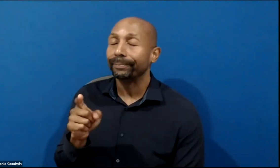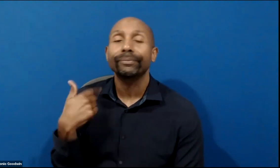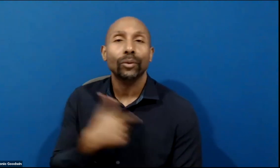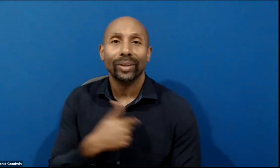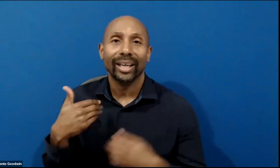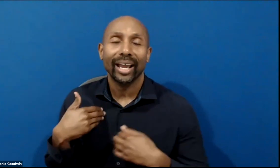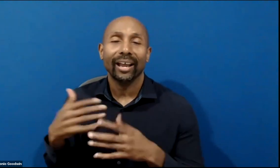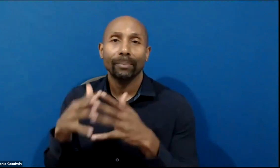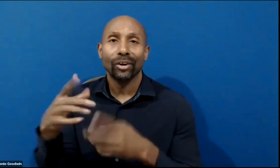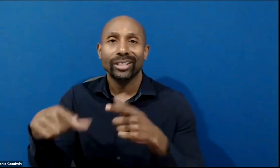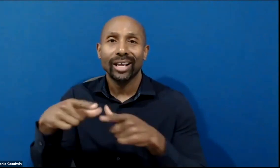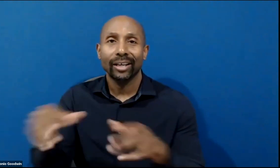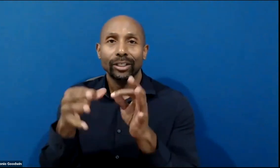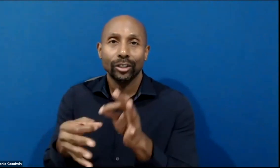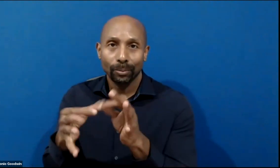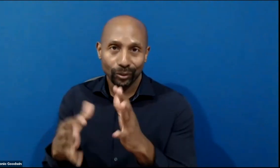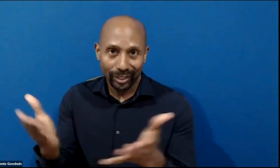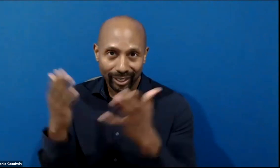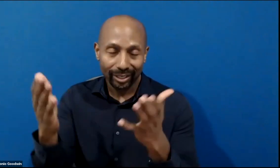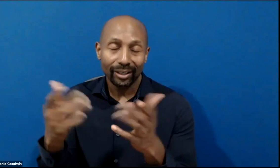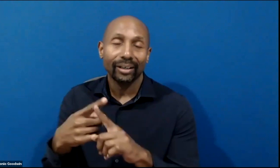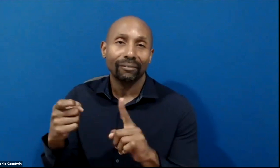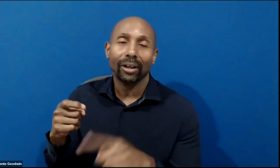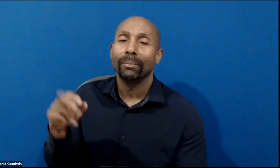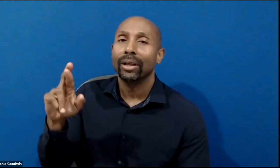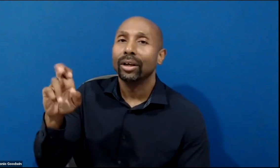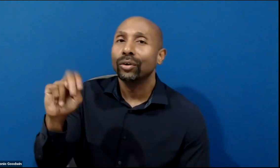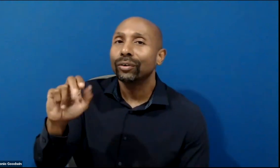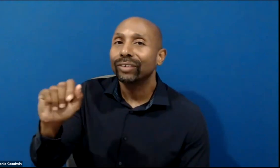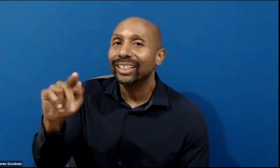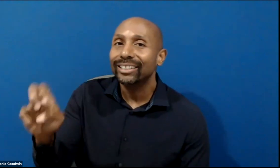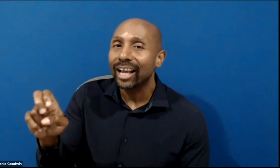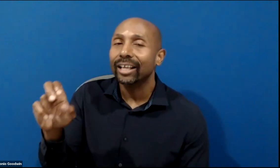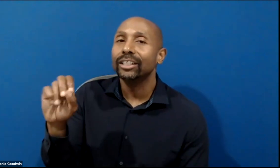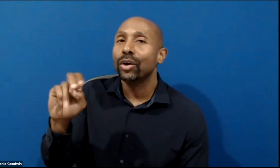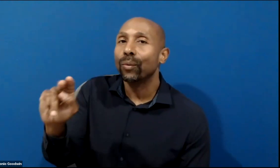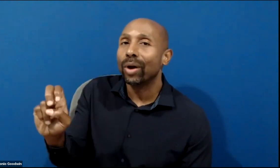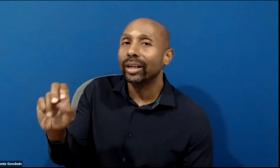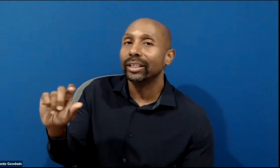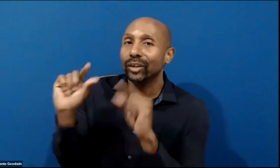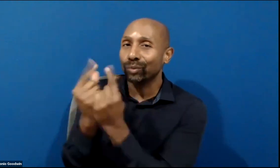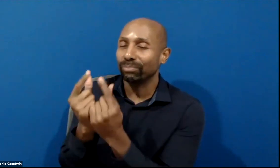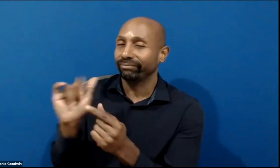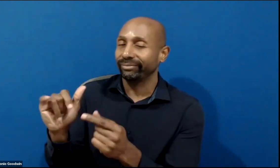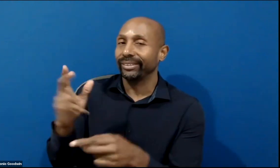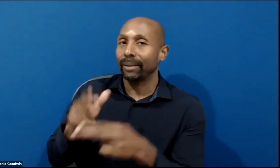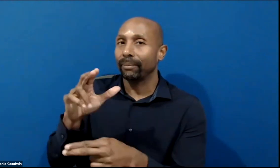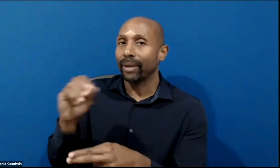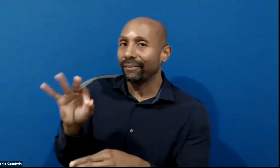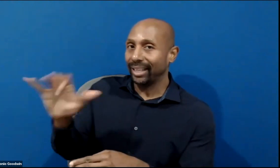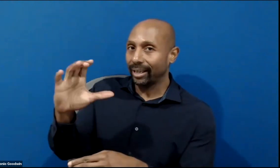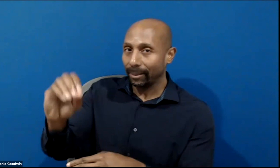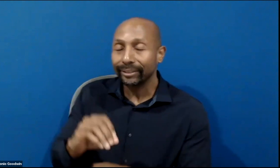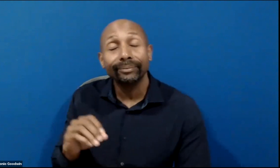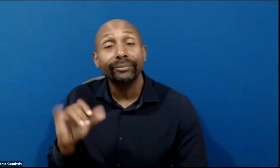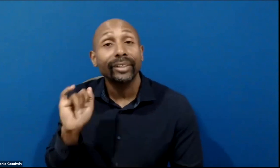Sign Language interpretation being provided by Renaissance One Group. So if you have the